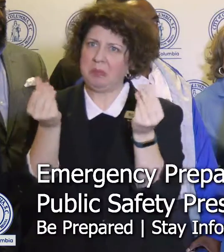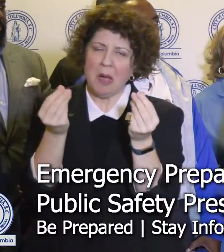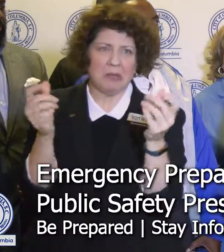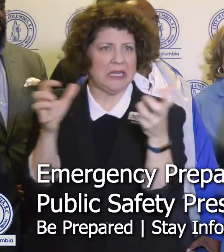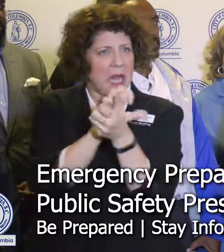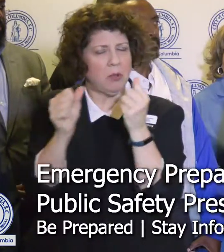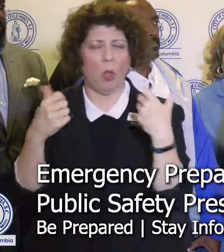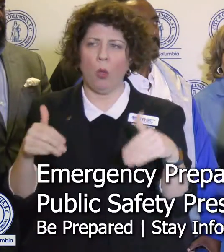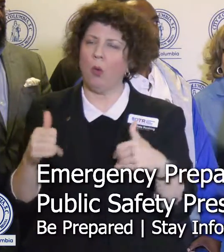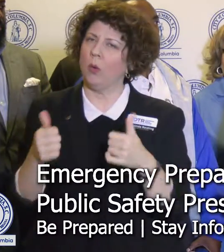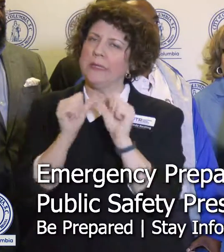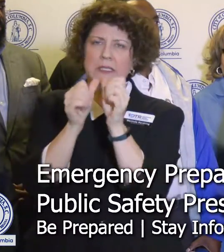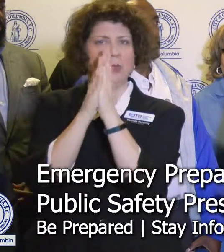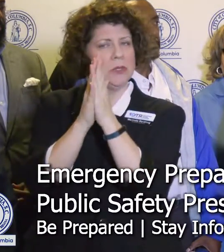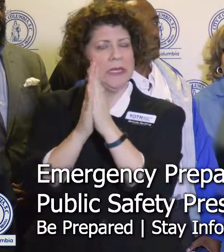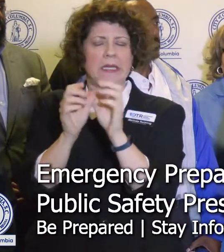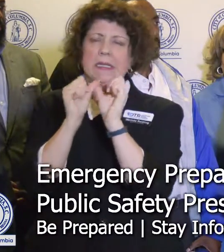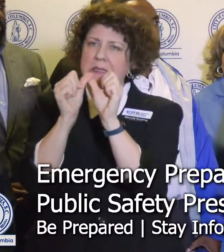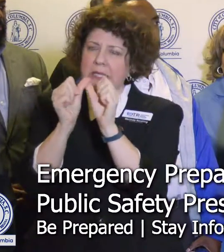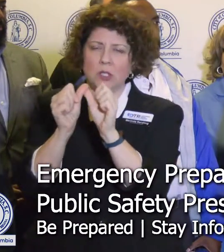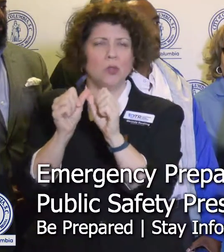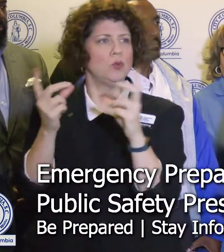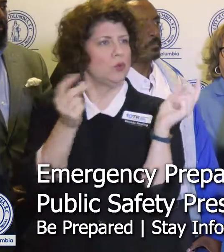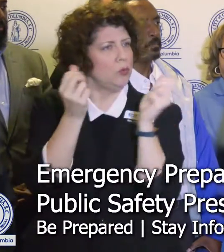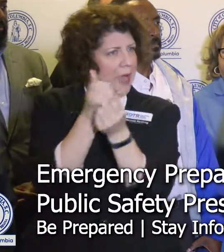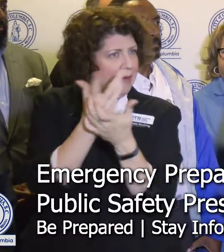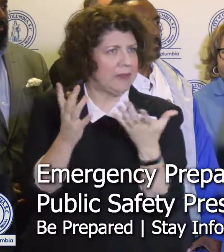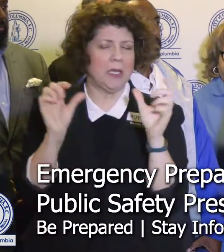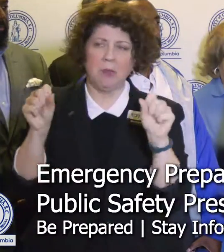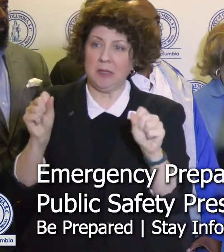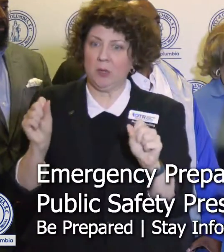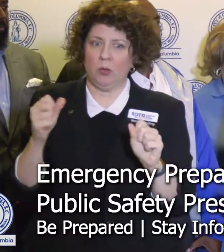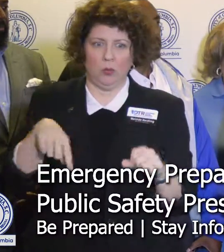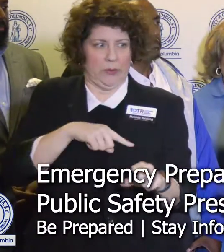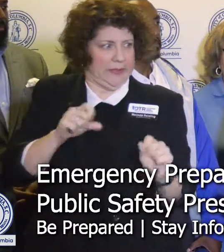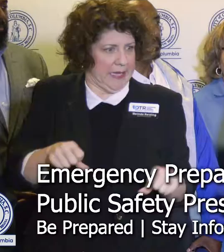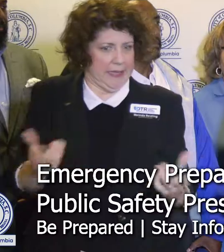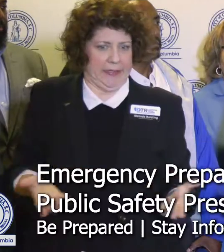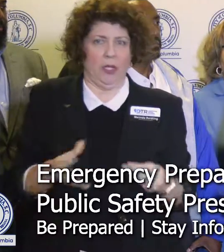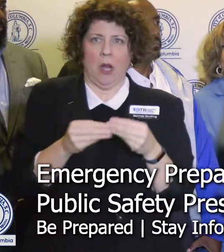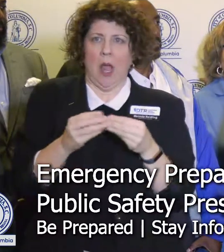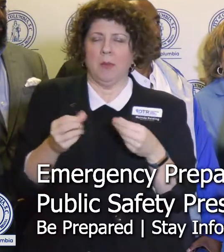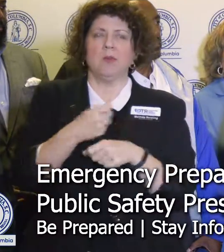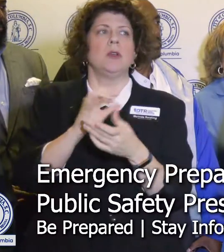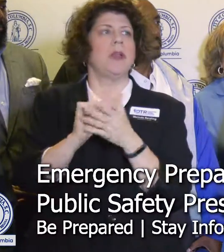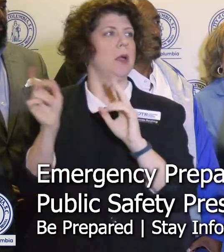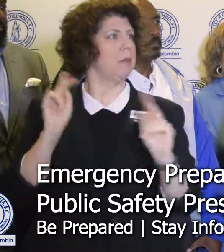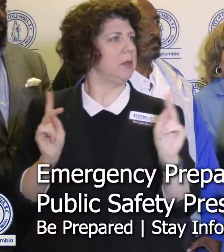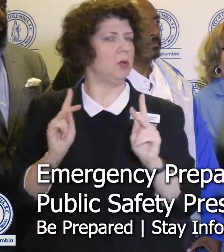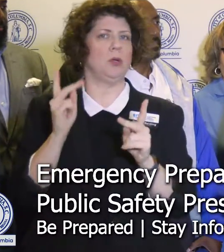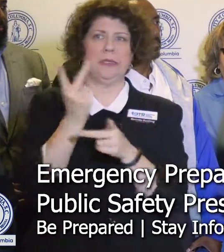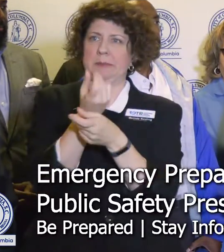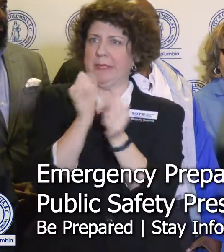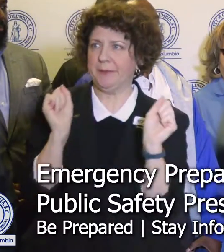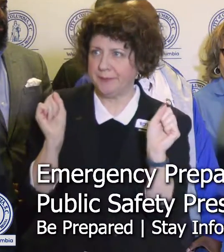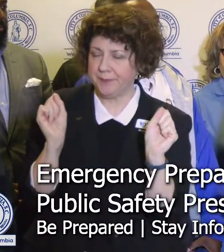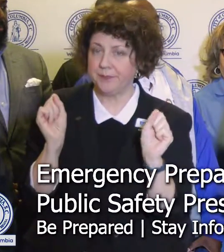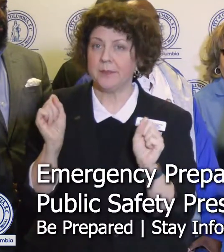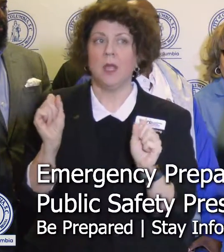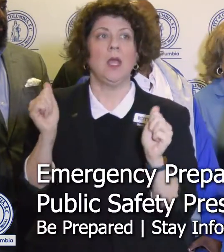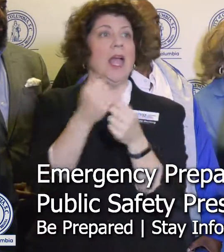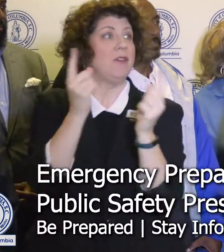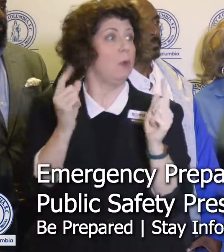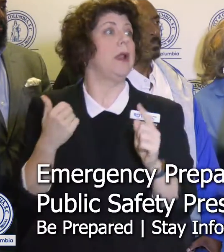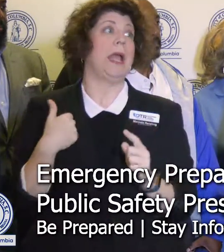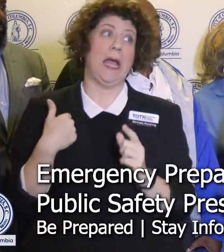We keep them in our prayers, and we're going to continue to do everything we can here in the Midlands to make sure that our citizens stay safe. Everyone